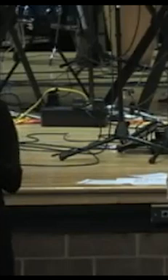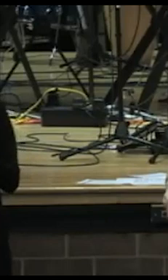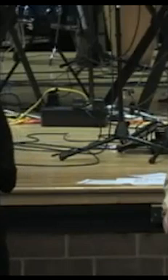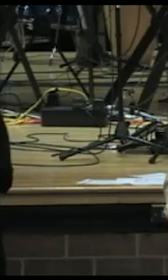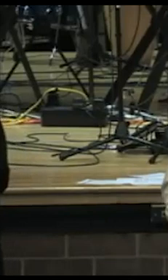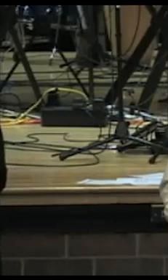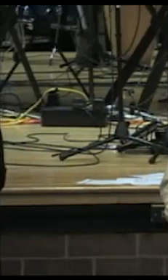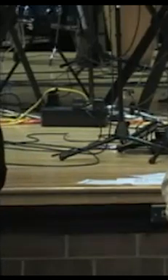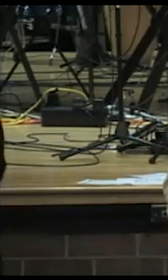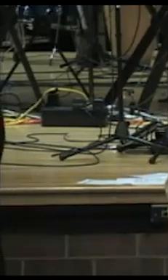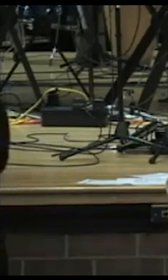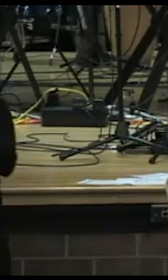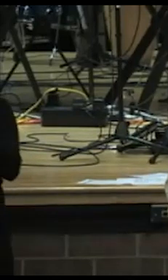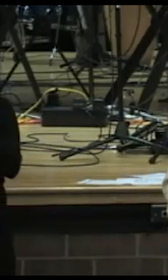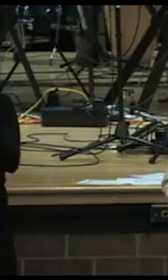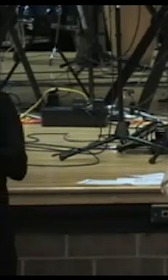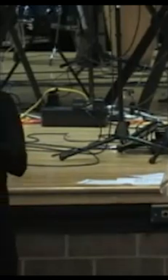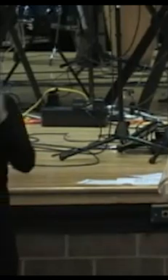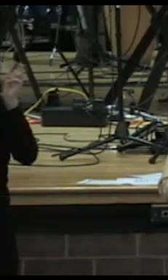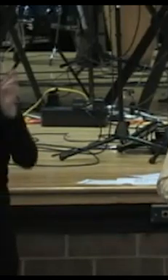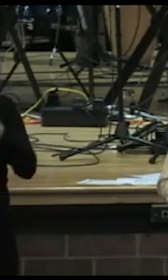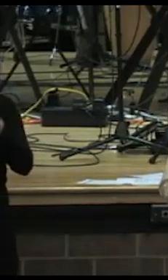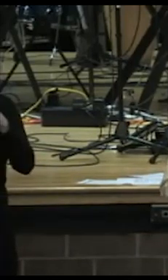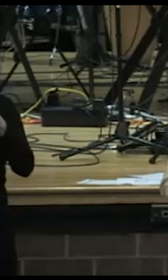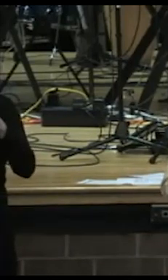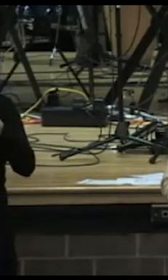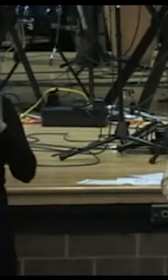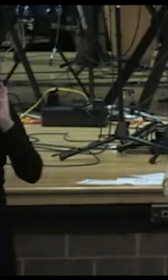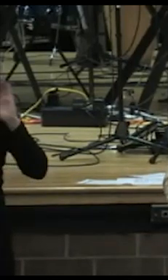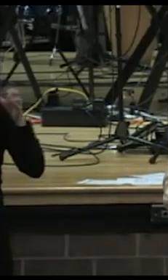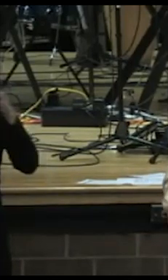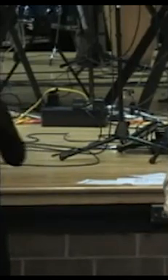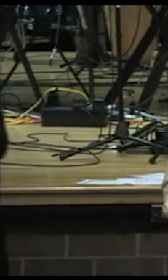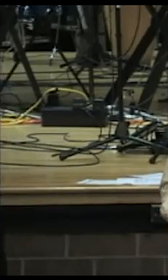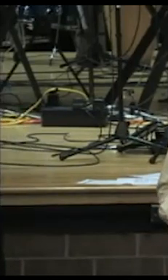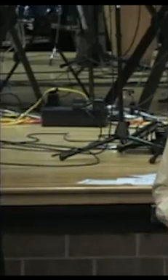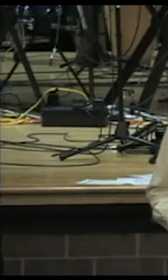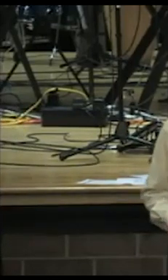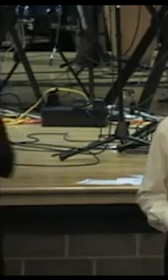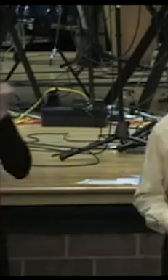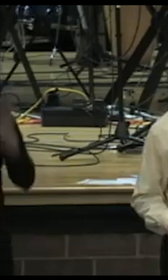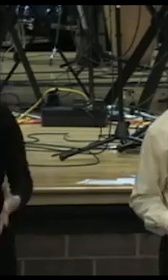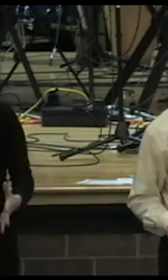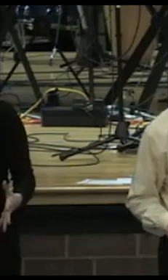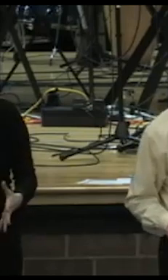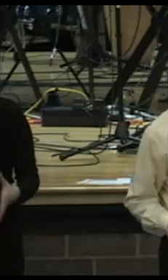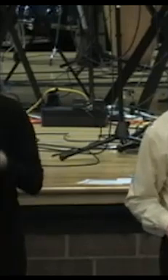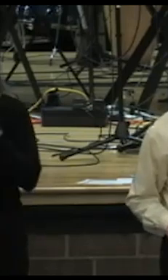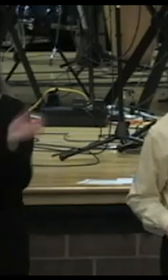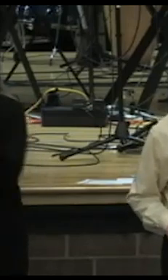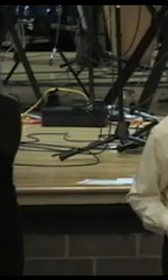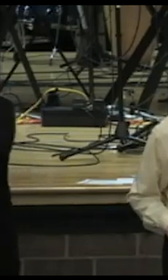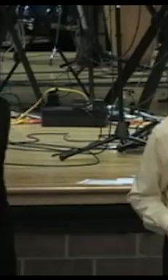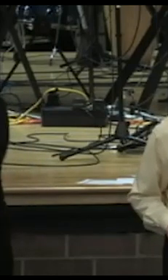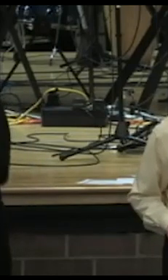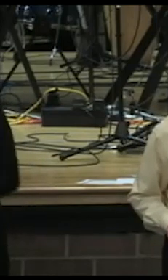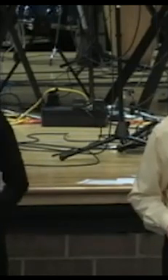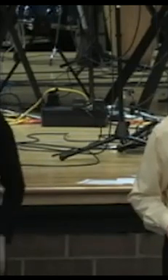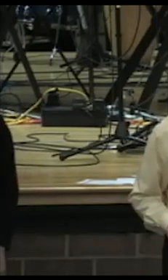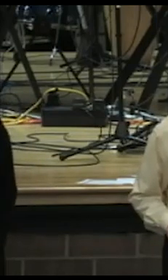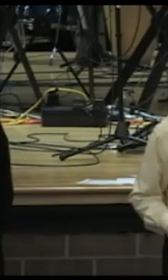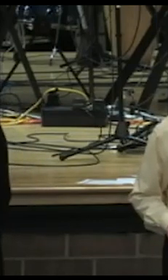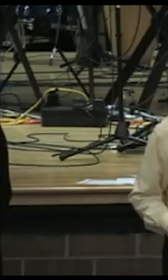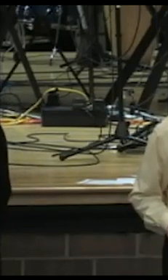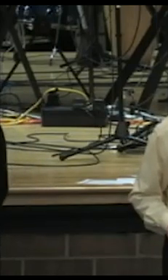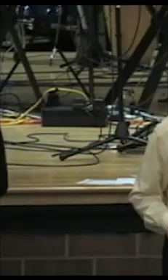that small groups, care groups would blossom and grow. And I can't encourage you to join one. Let me tell you something. If you